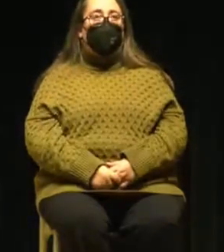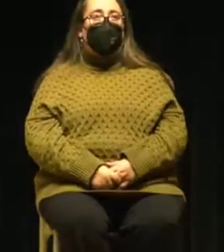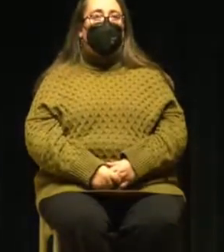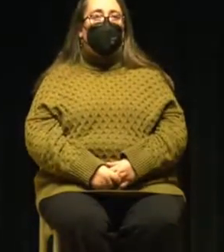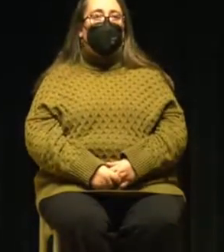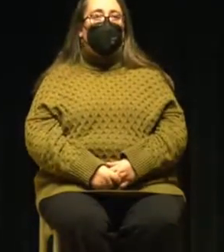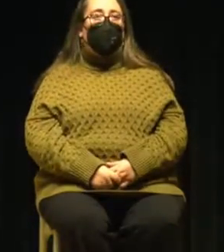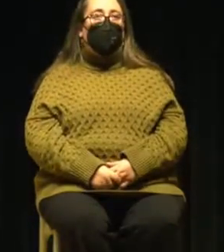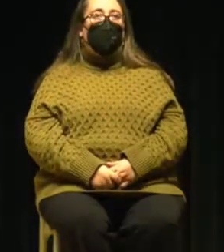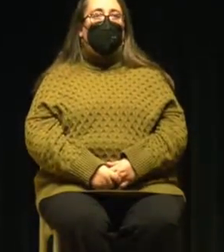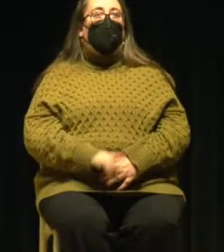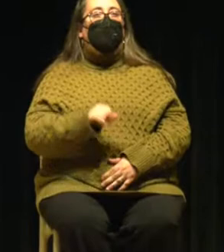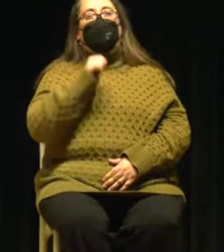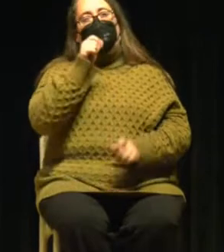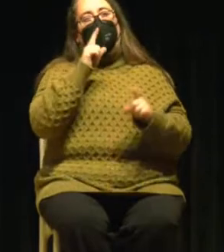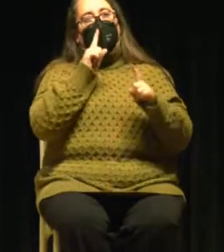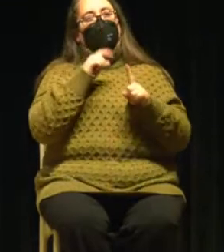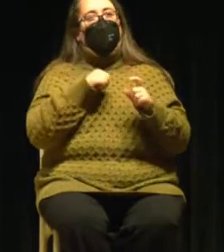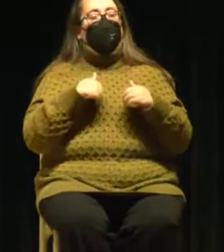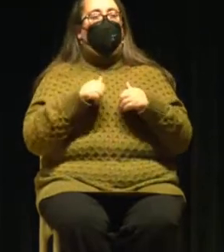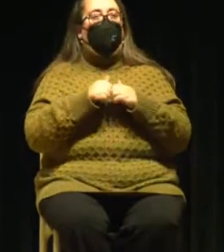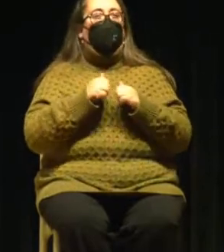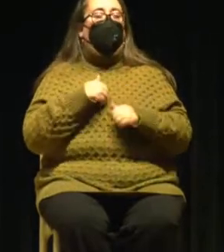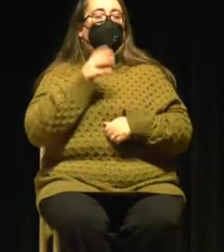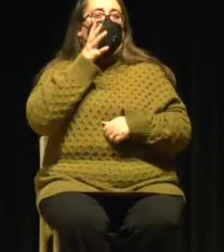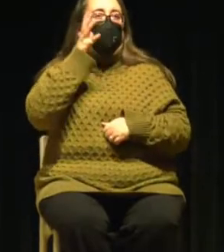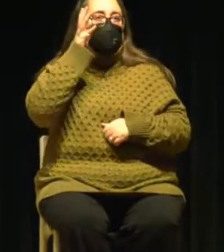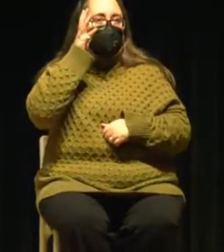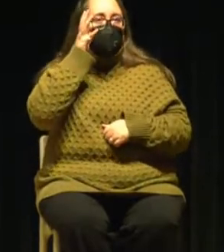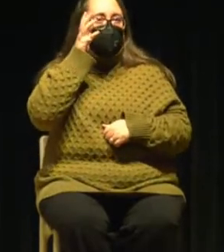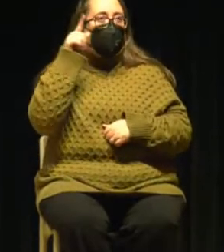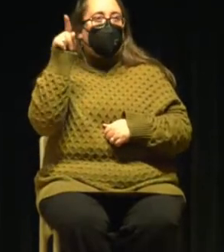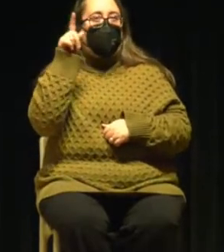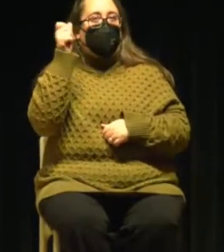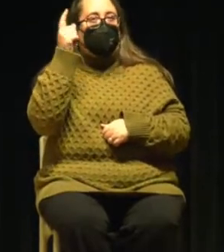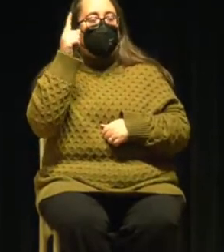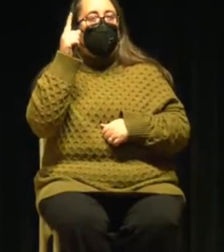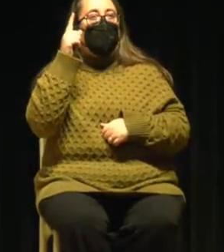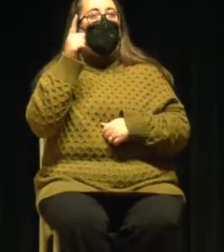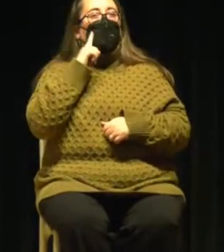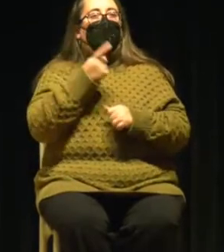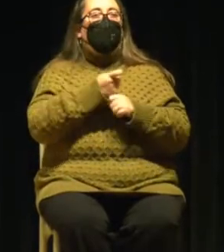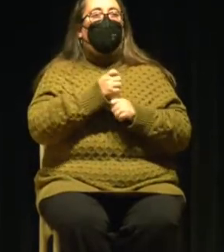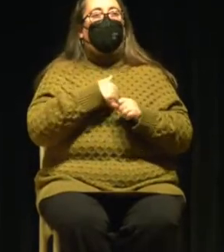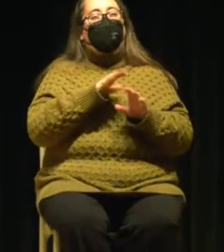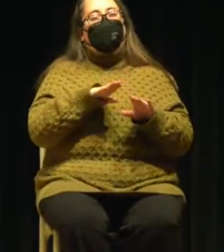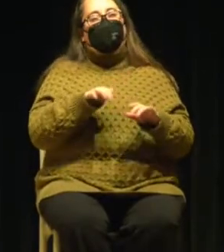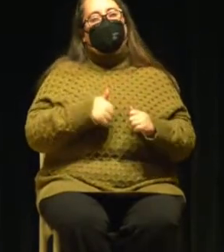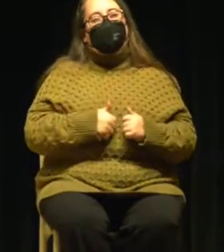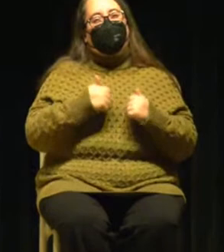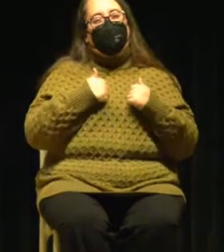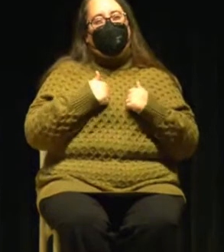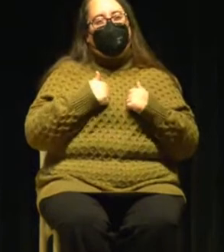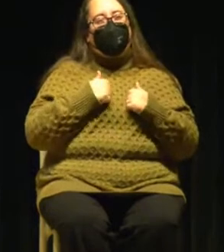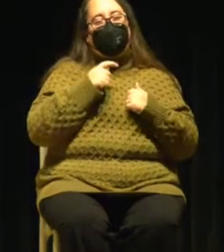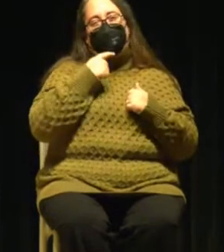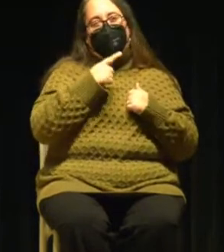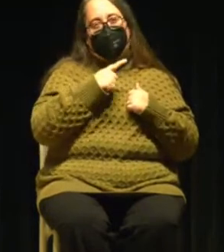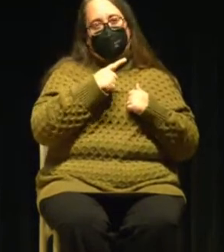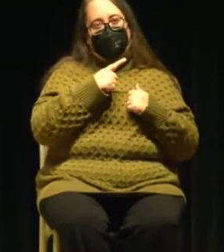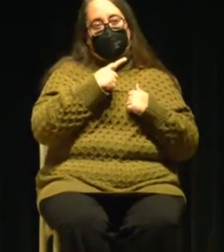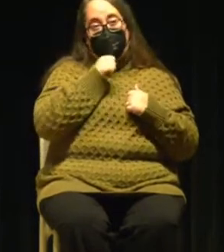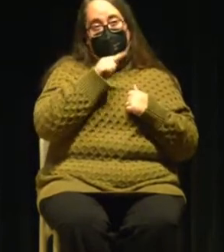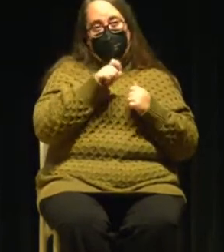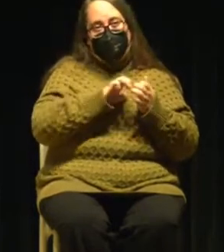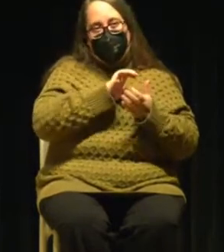And that's not a conversation that I can have with my parents and they'll understand because they're going to think I'm ruining my children's lives by telling them if they don't want to get